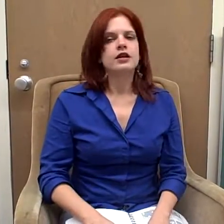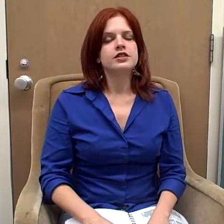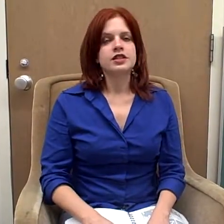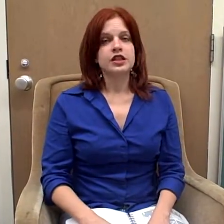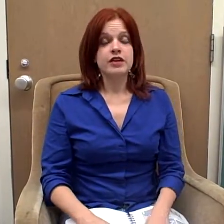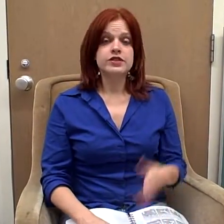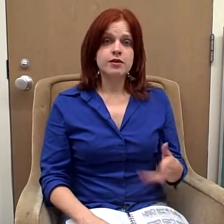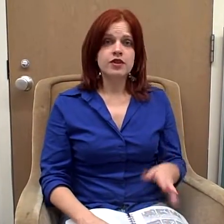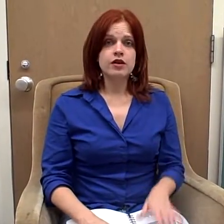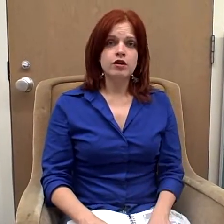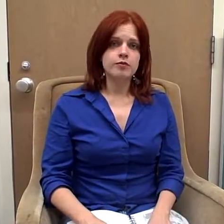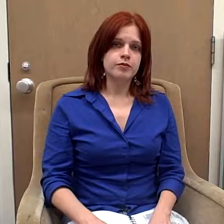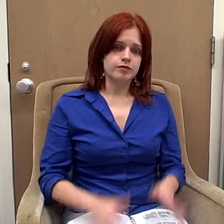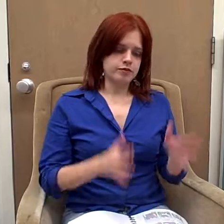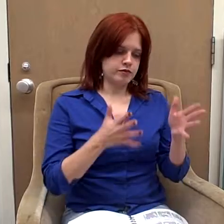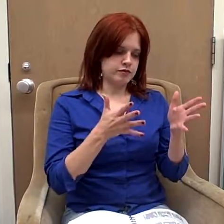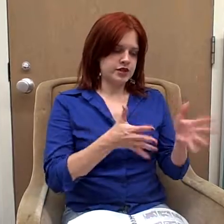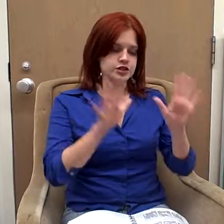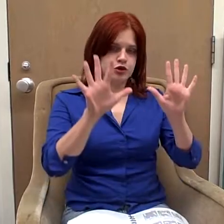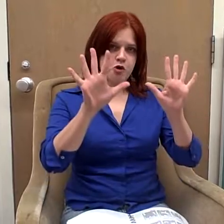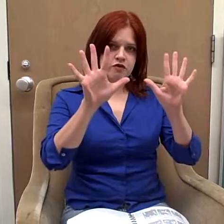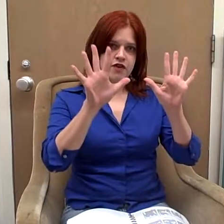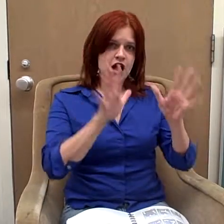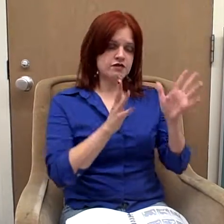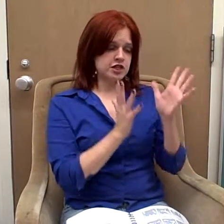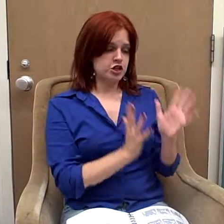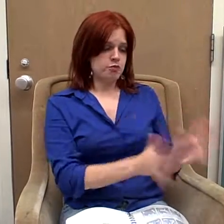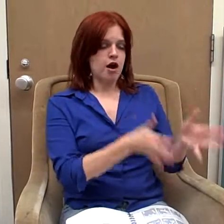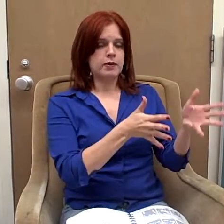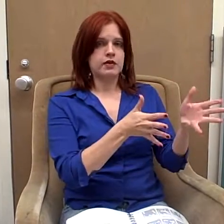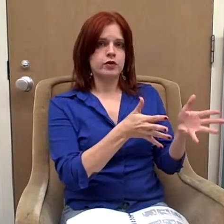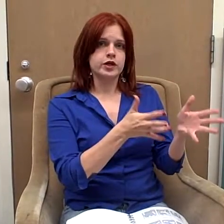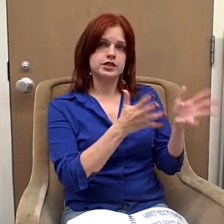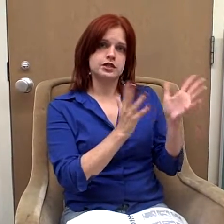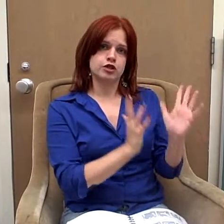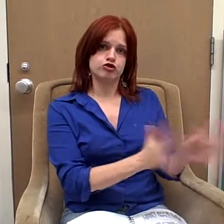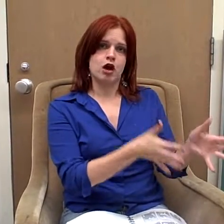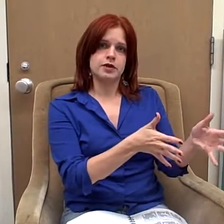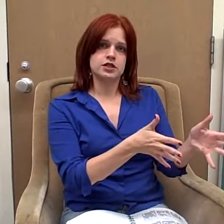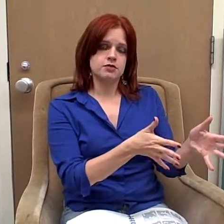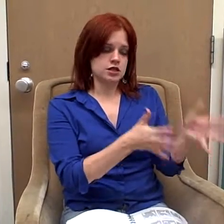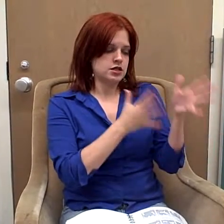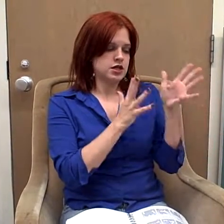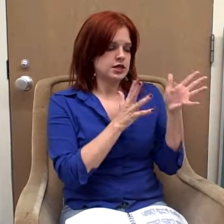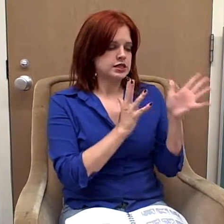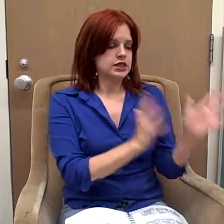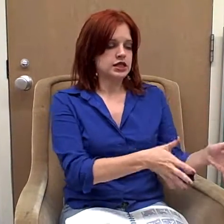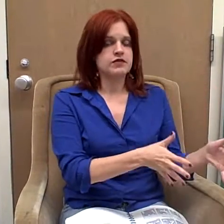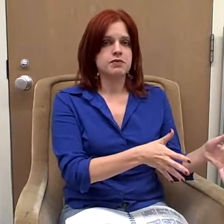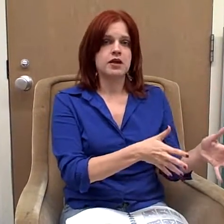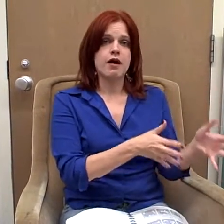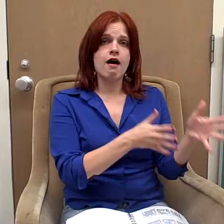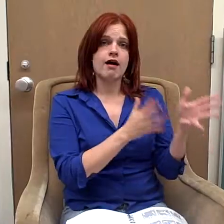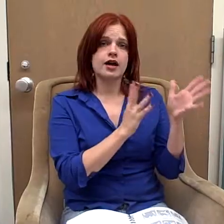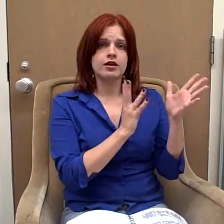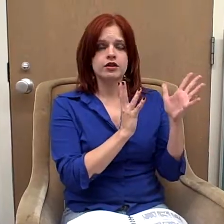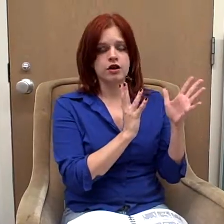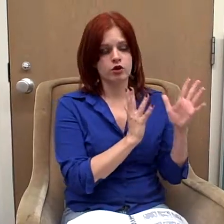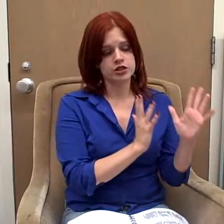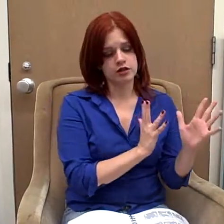To leave something is 2 open 5s, and you pop it at the wrist, like you're dropping something. To leave something behind, or to